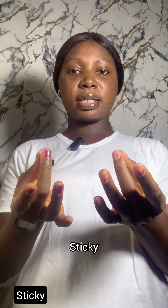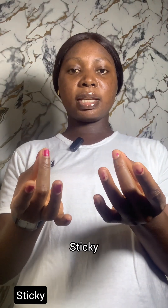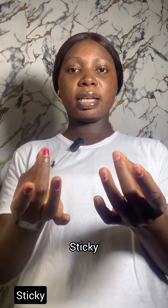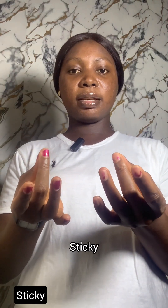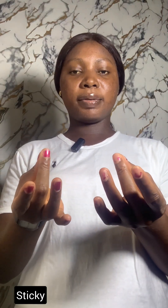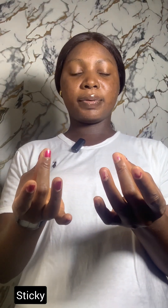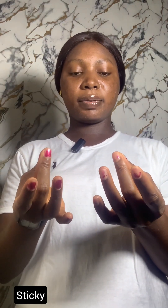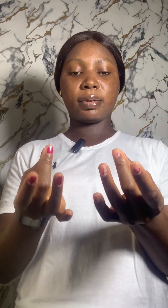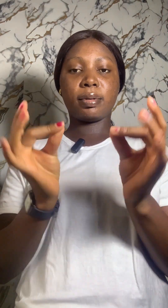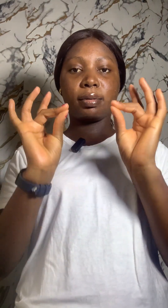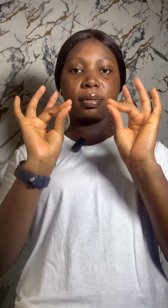sticky,